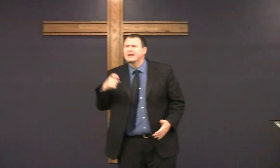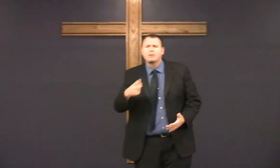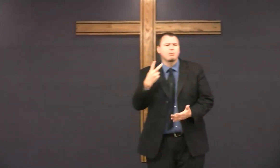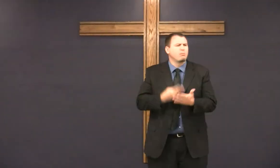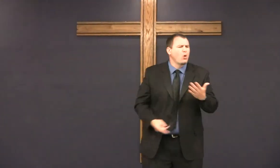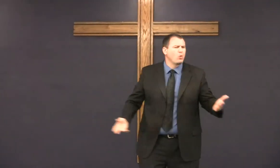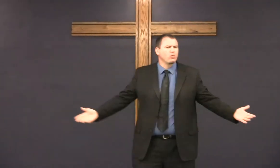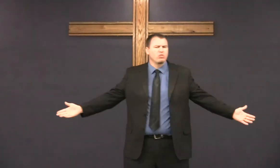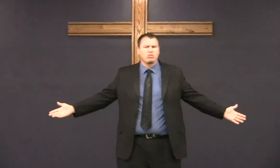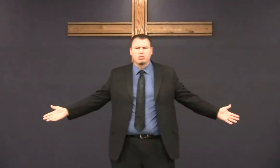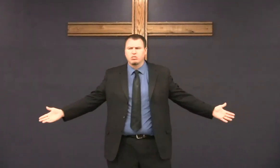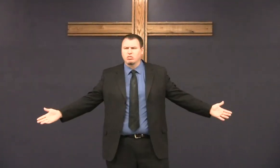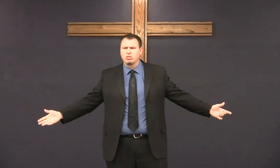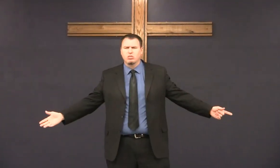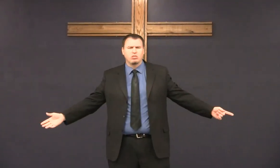Why? Do I need to do both?